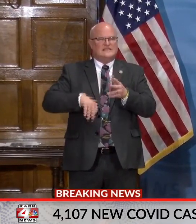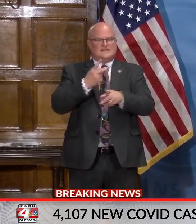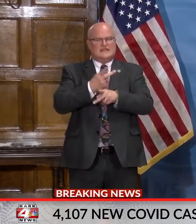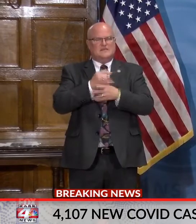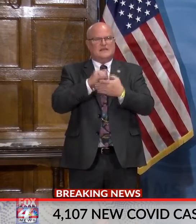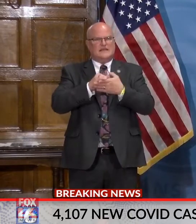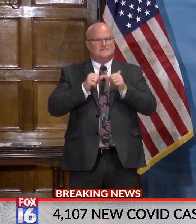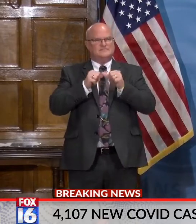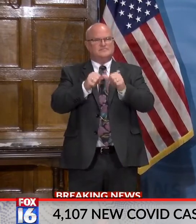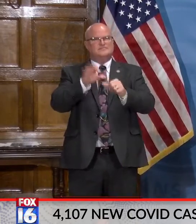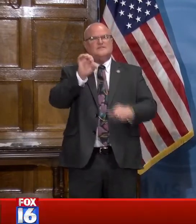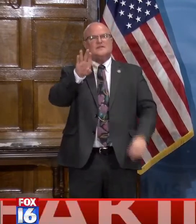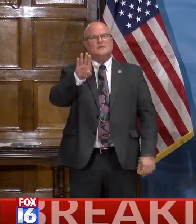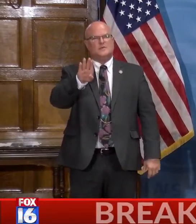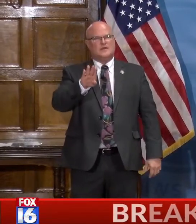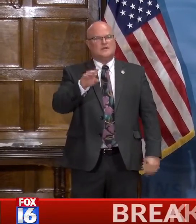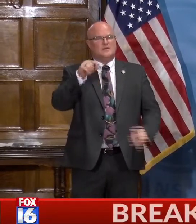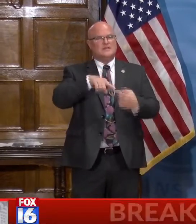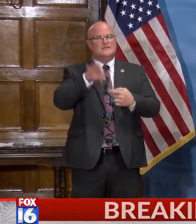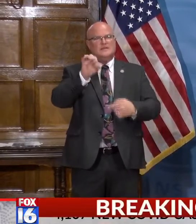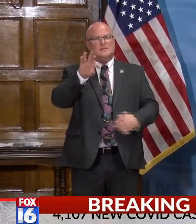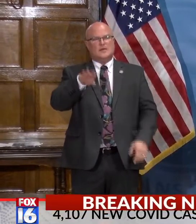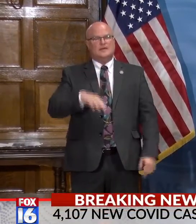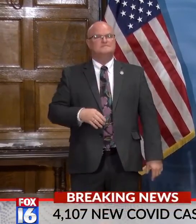through February, or until February?